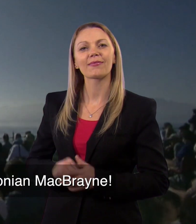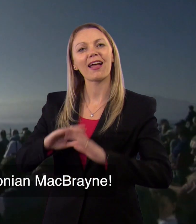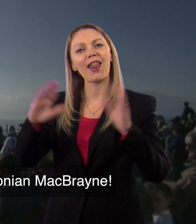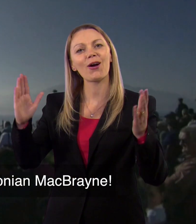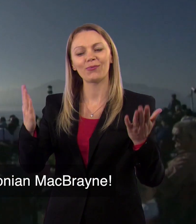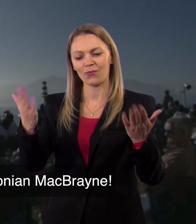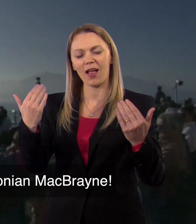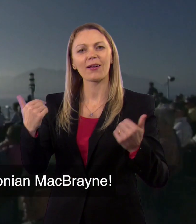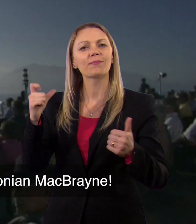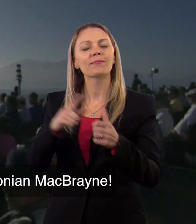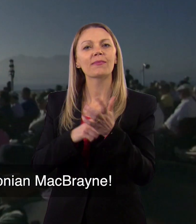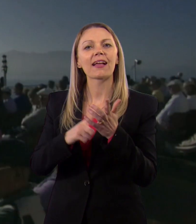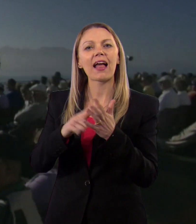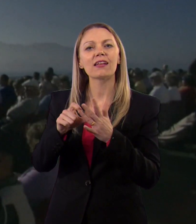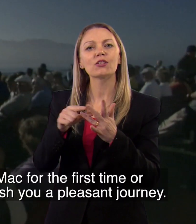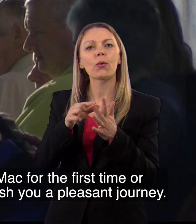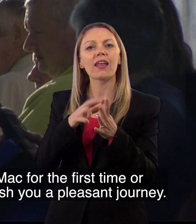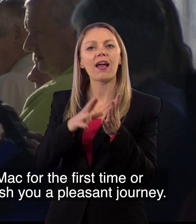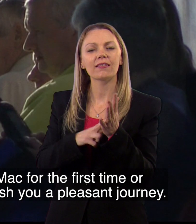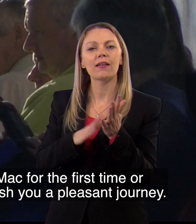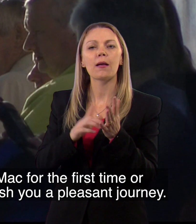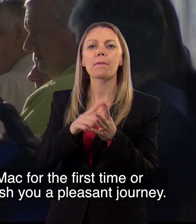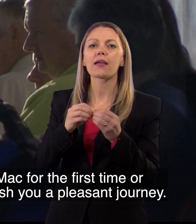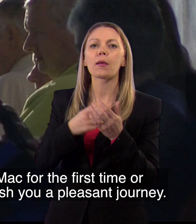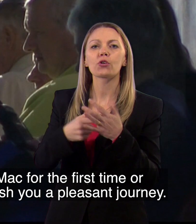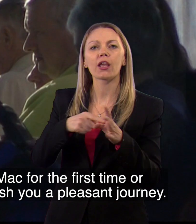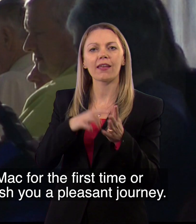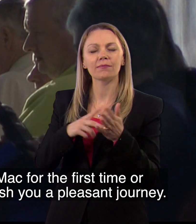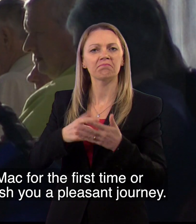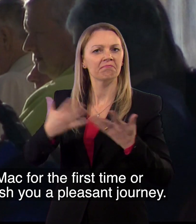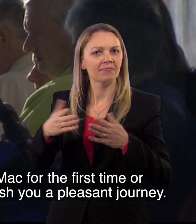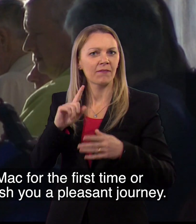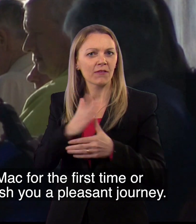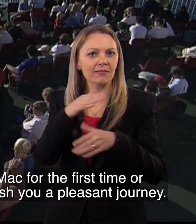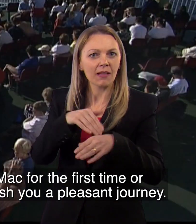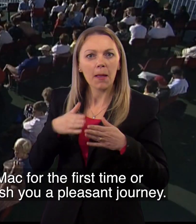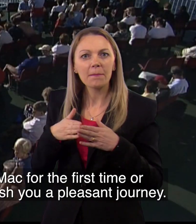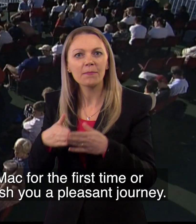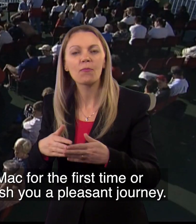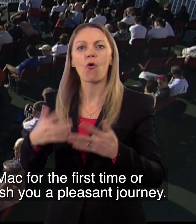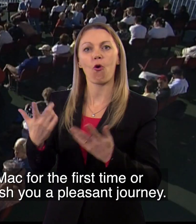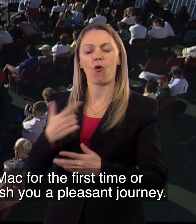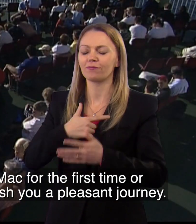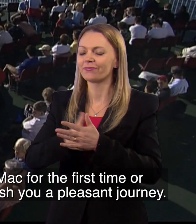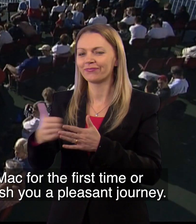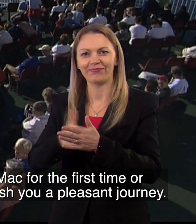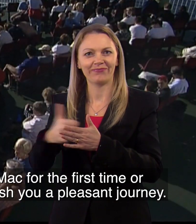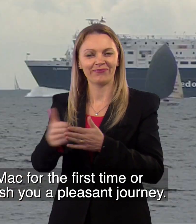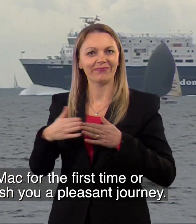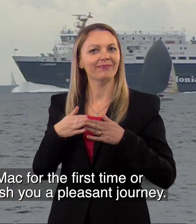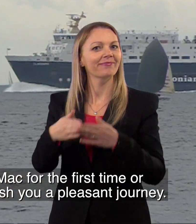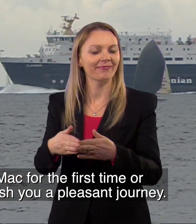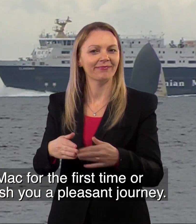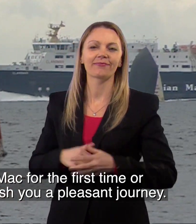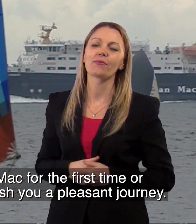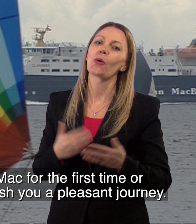Hello and welcome to Caledonian MacBrayne. Whether you're sailing with CalMac for the first time or you're one of our many regular